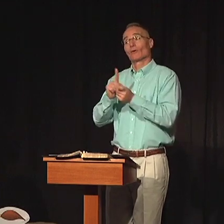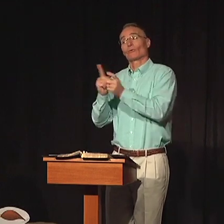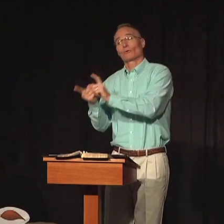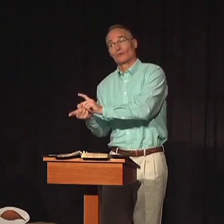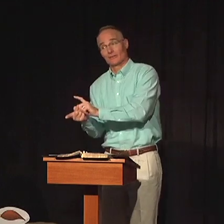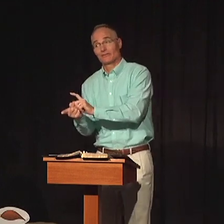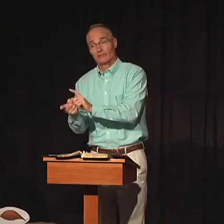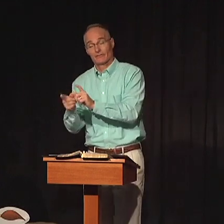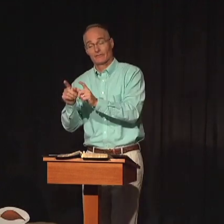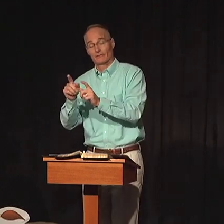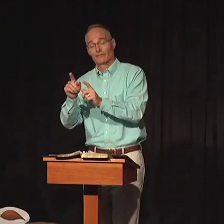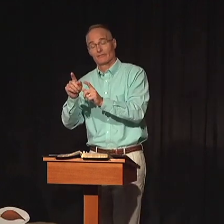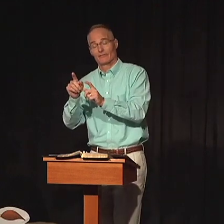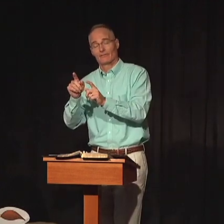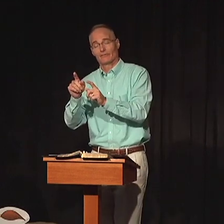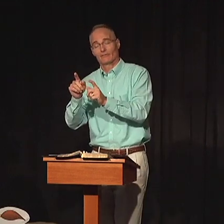And it's interesting, another translation.